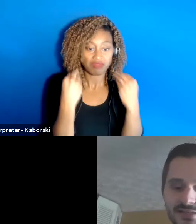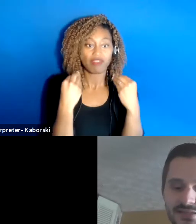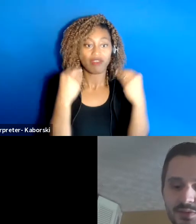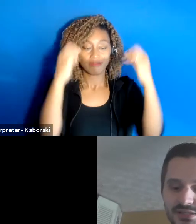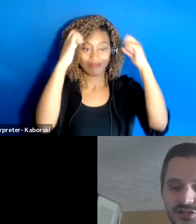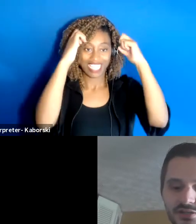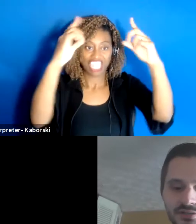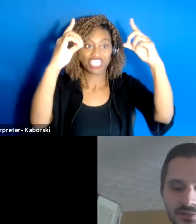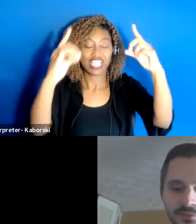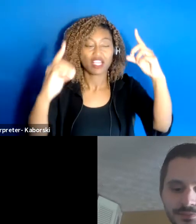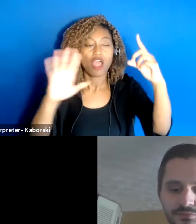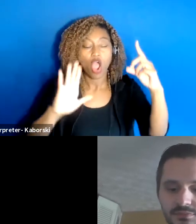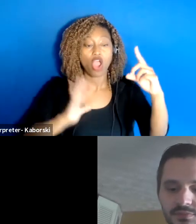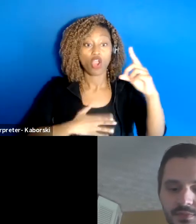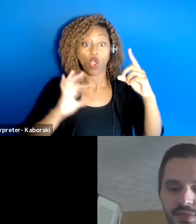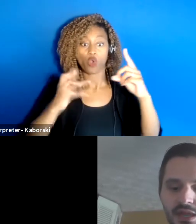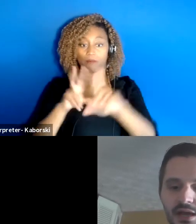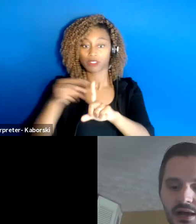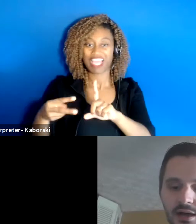own advocacy positions.